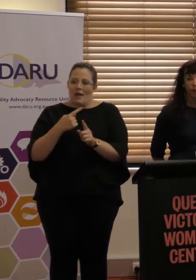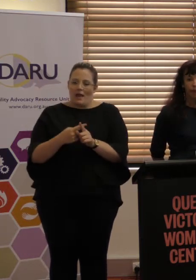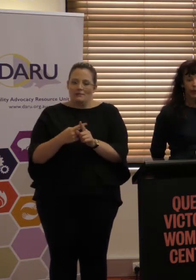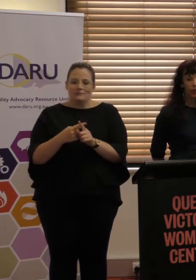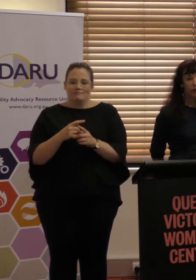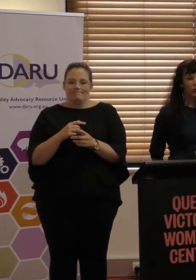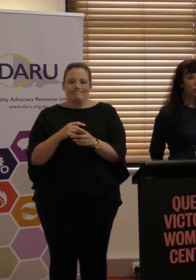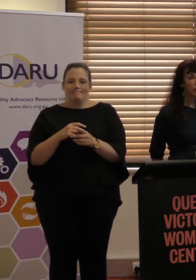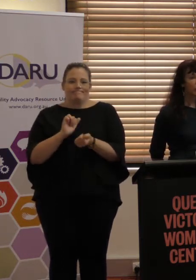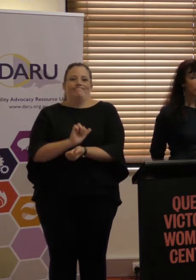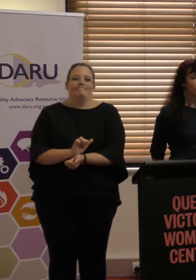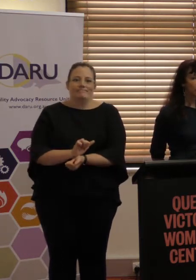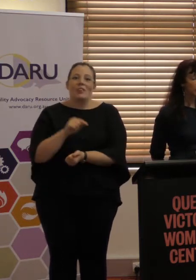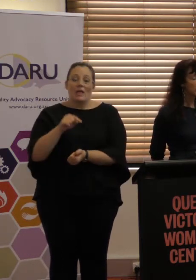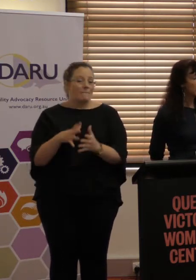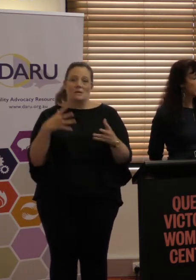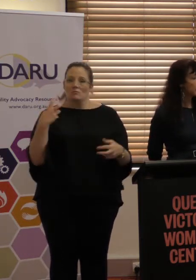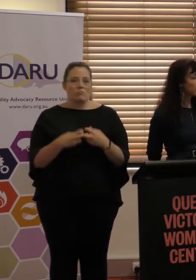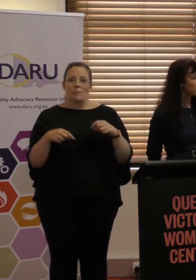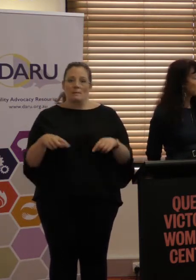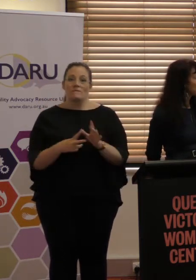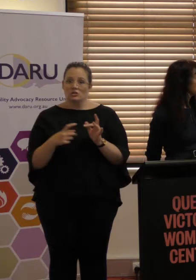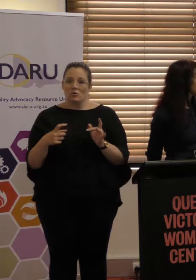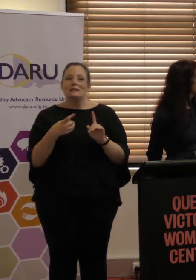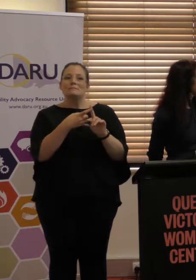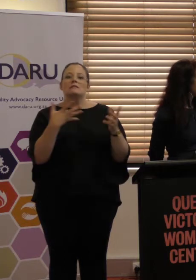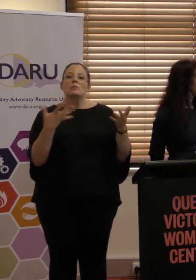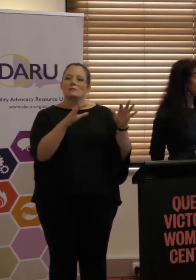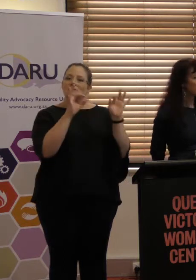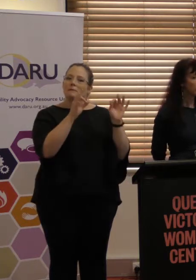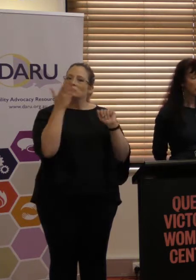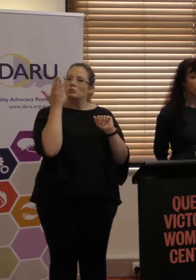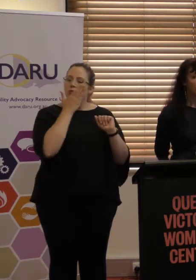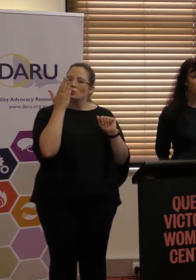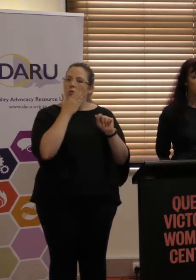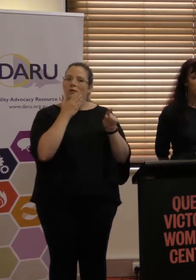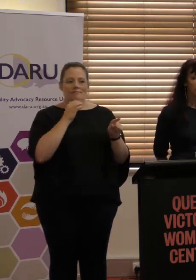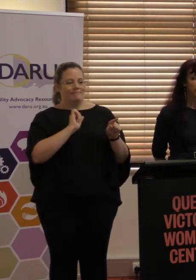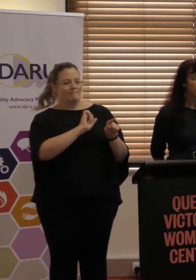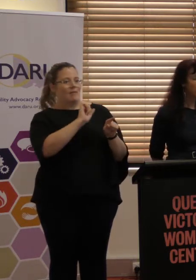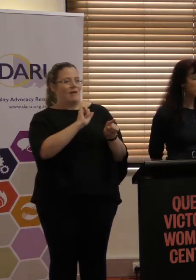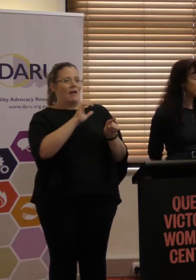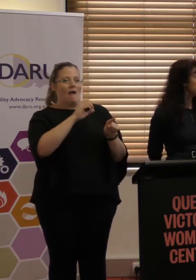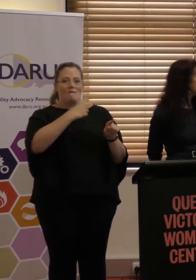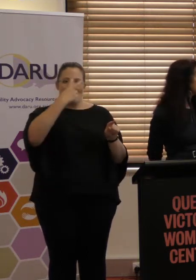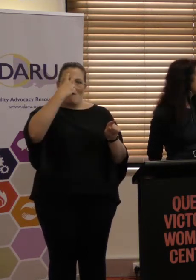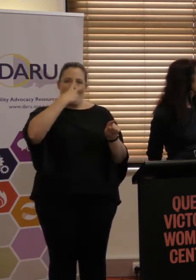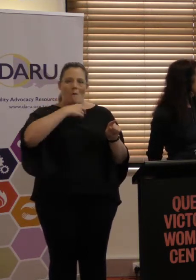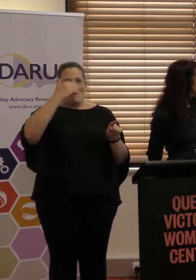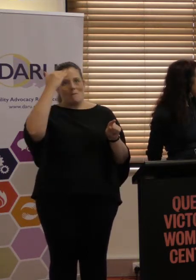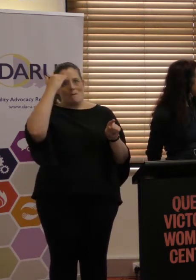problem in Victorian schools, particularly special schools where there's some cultures that are from the